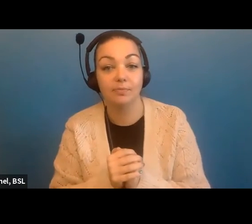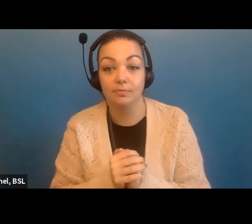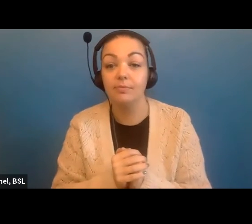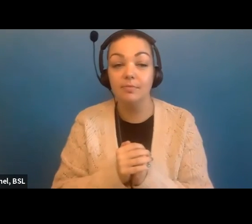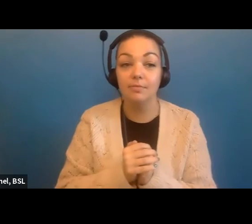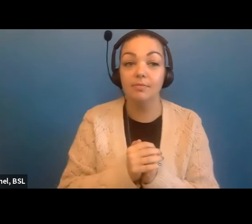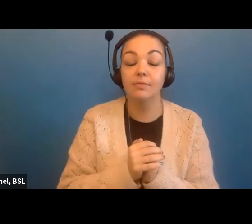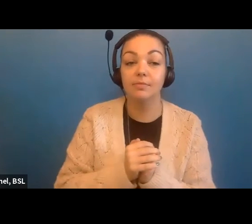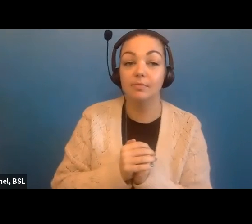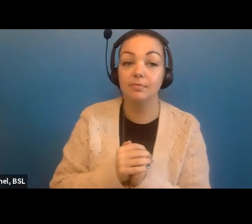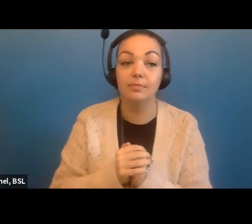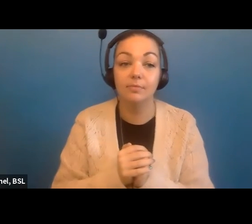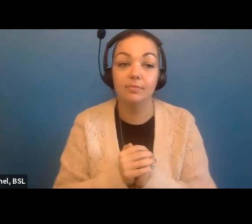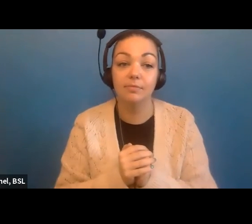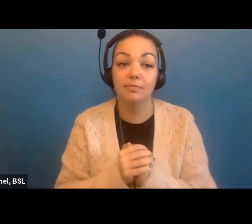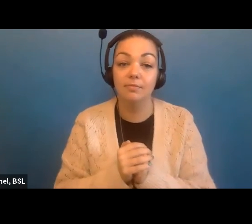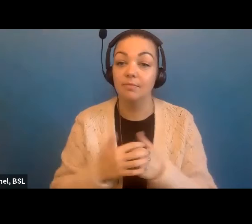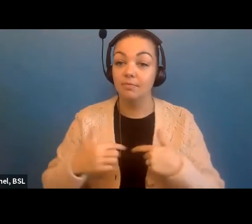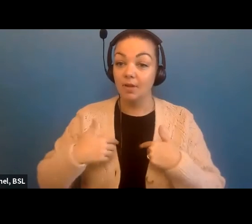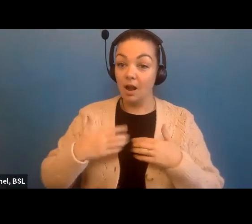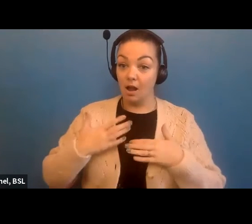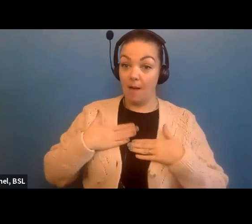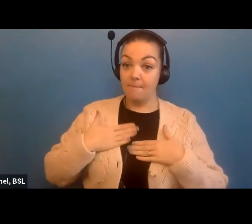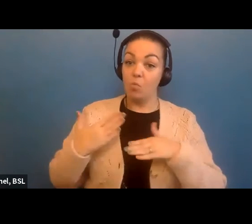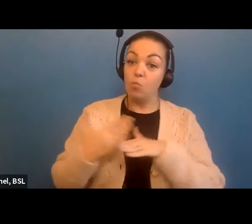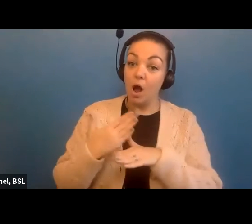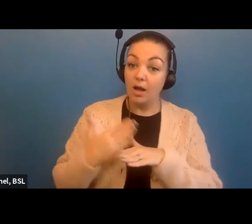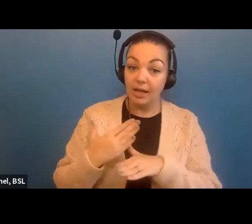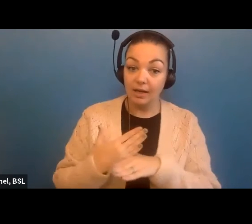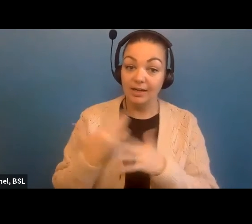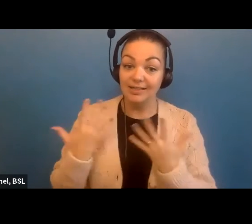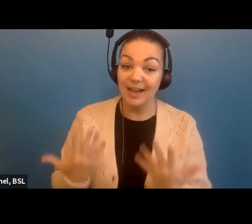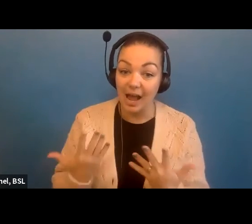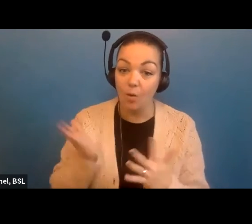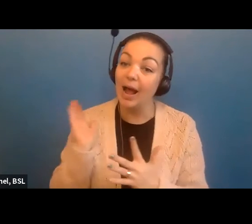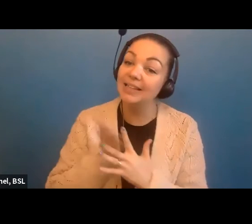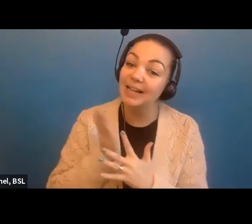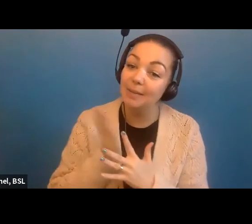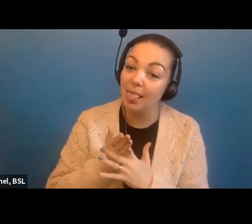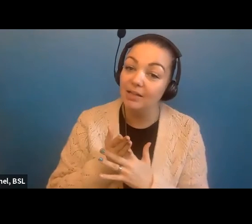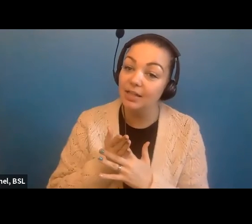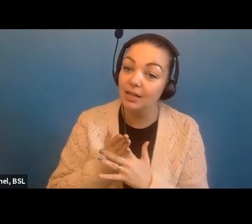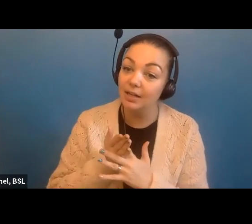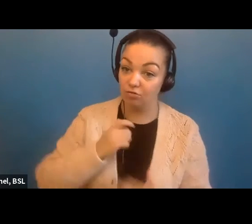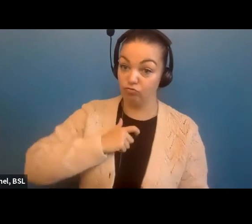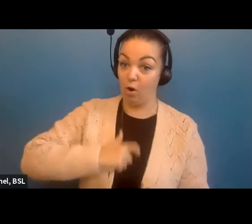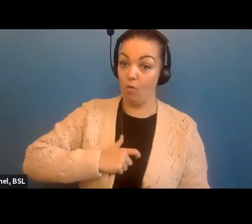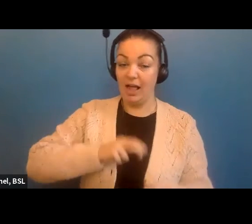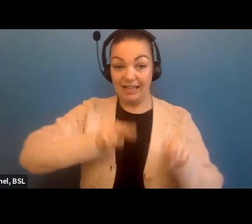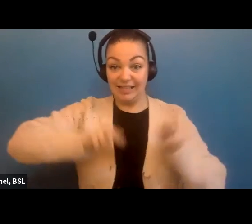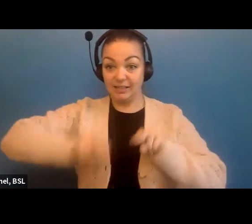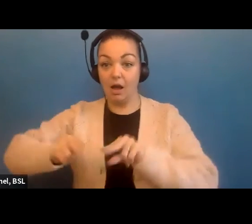And I'm working as an accessibility assessor.